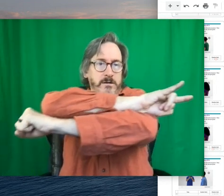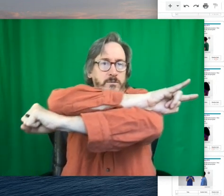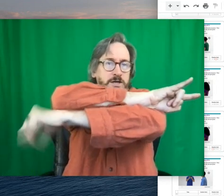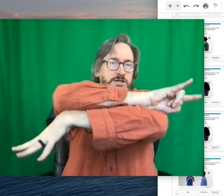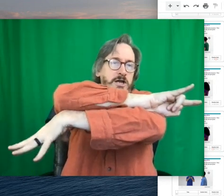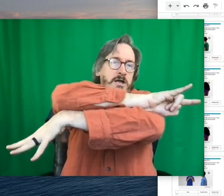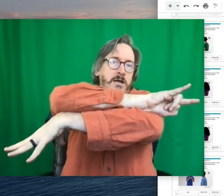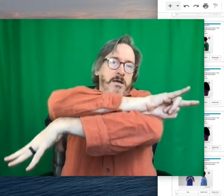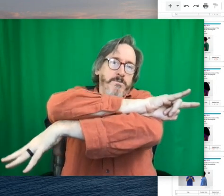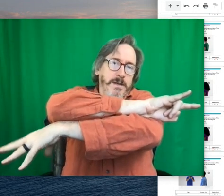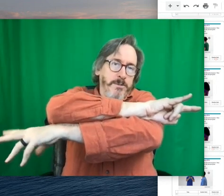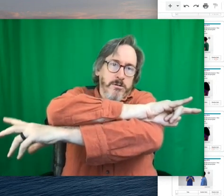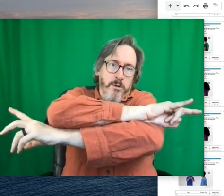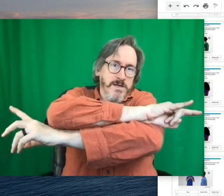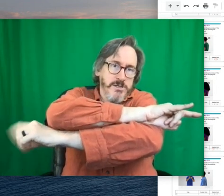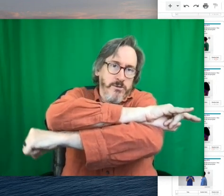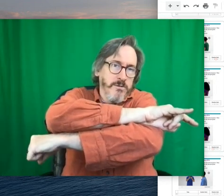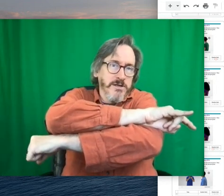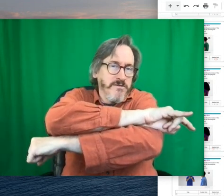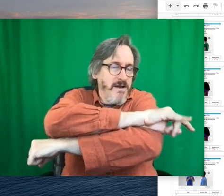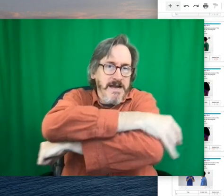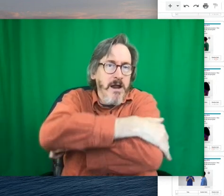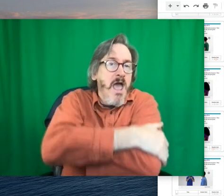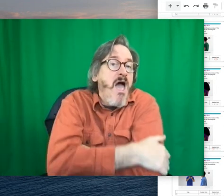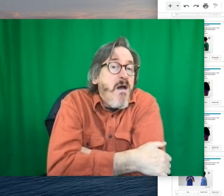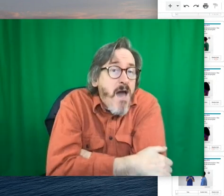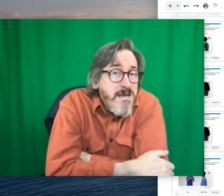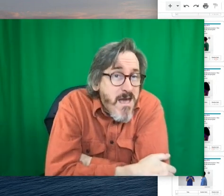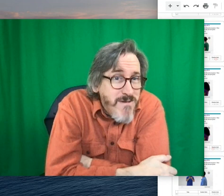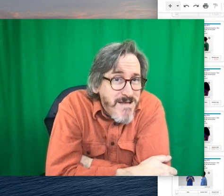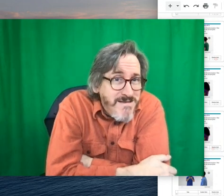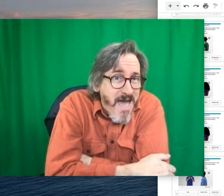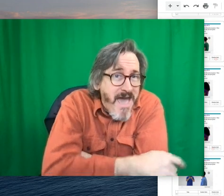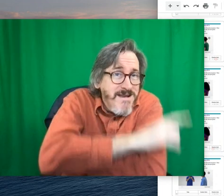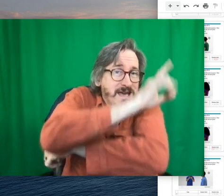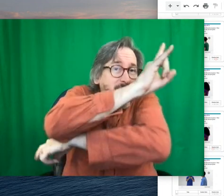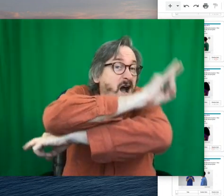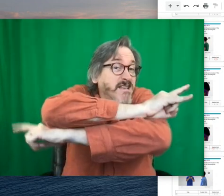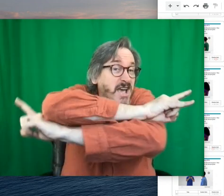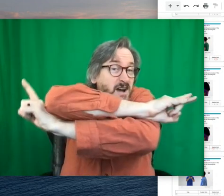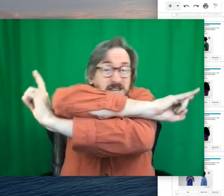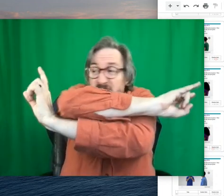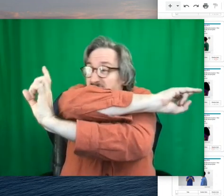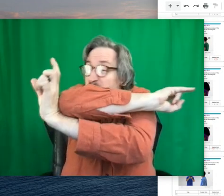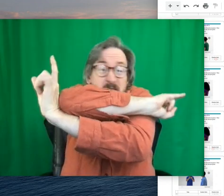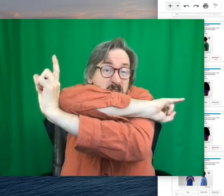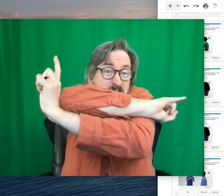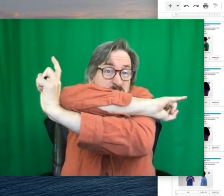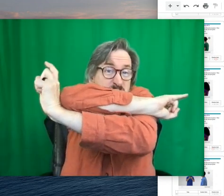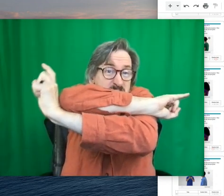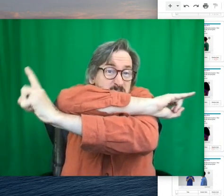sign, which people are always so thrilled to find out. Oh, I know what sign. Watch.